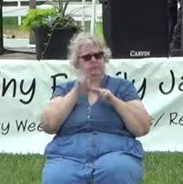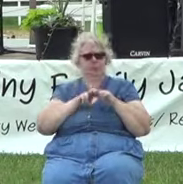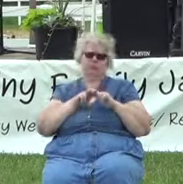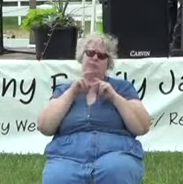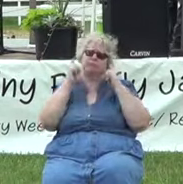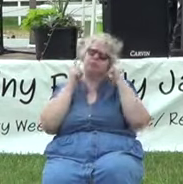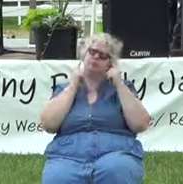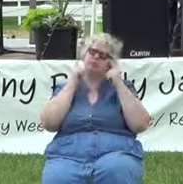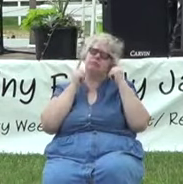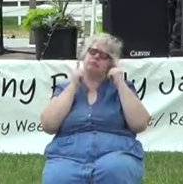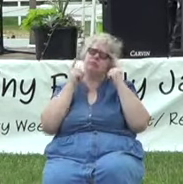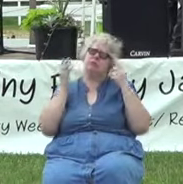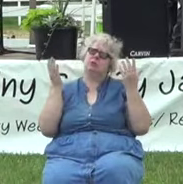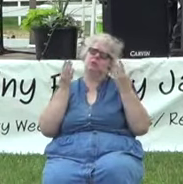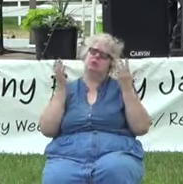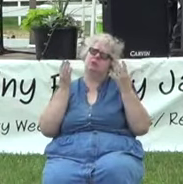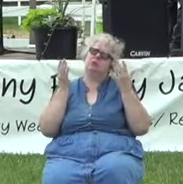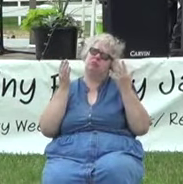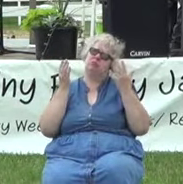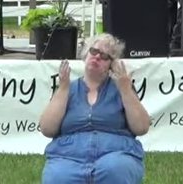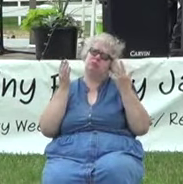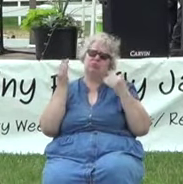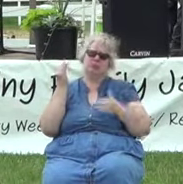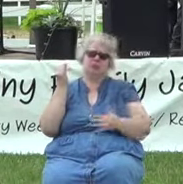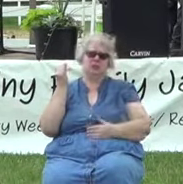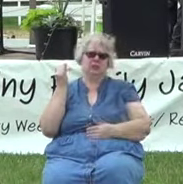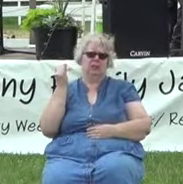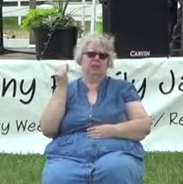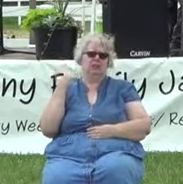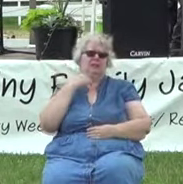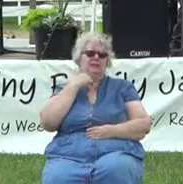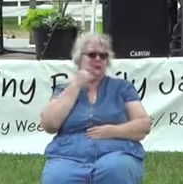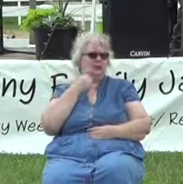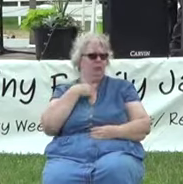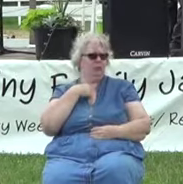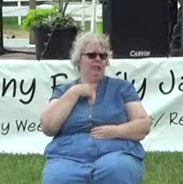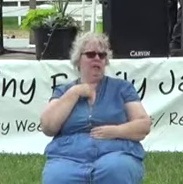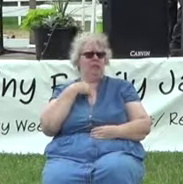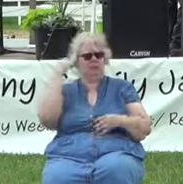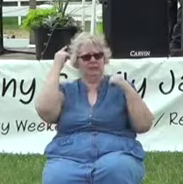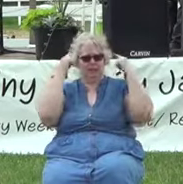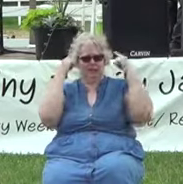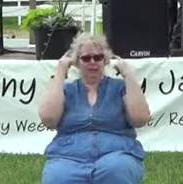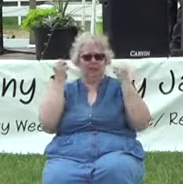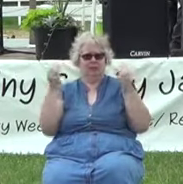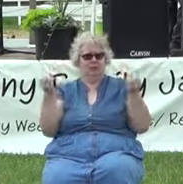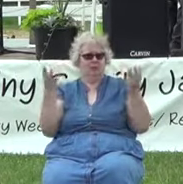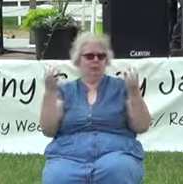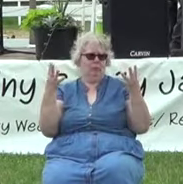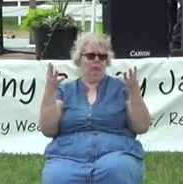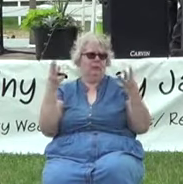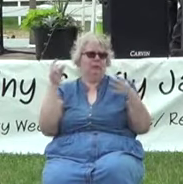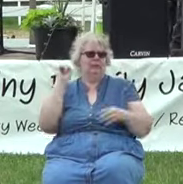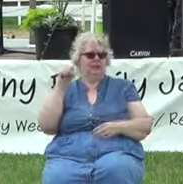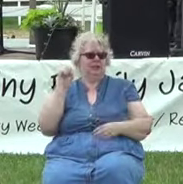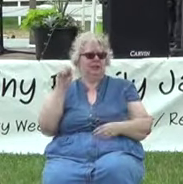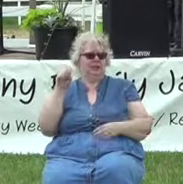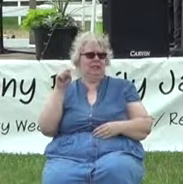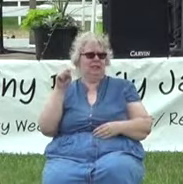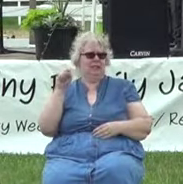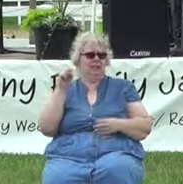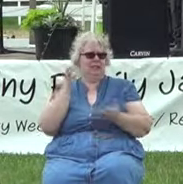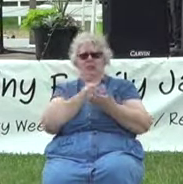thought, Lord, what's up with this? And he would just tell me, I got so much stuff in my mind, he had to relieve some of it for the new stuff.